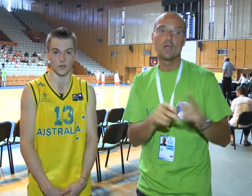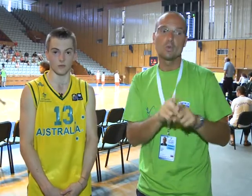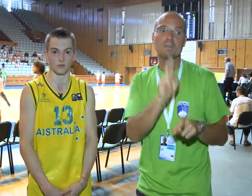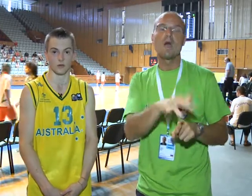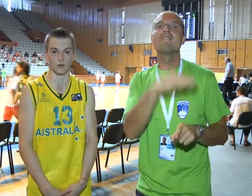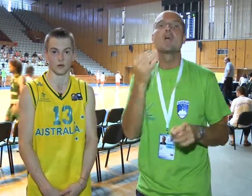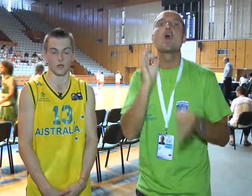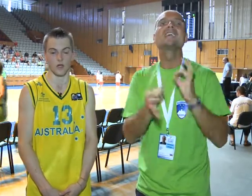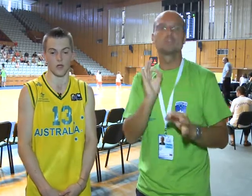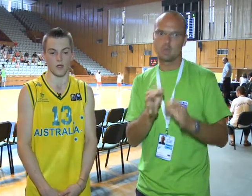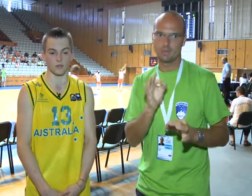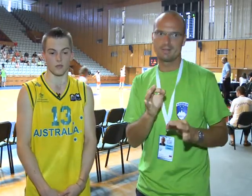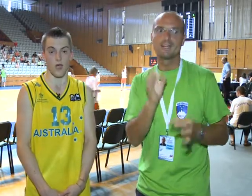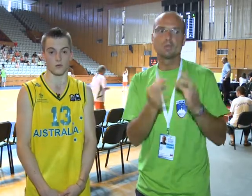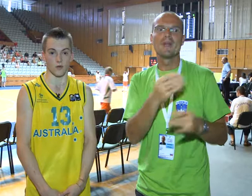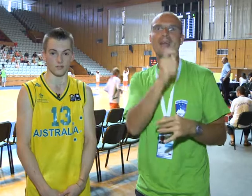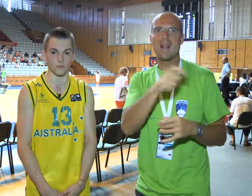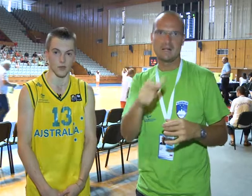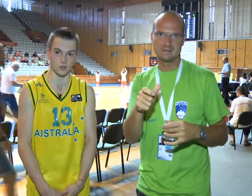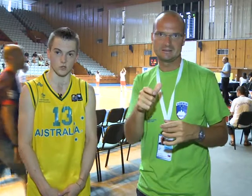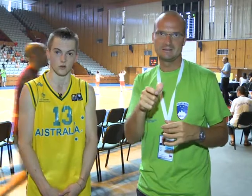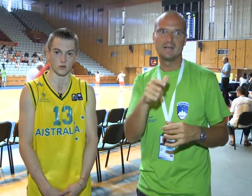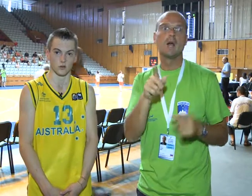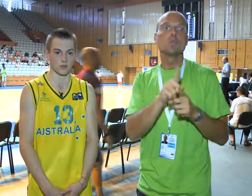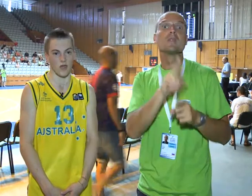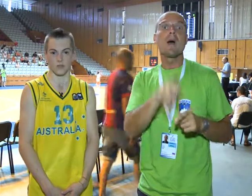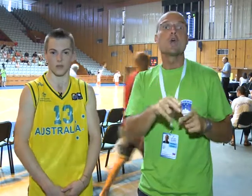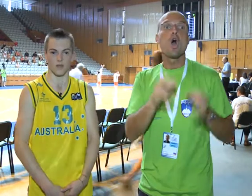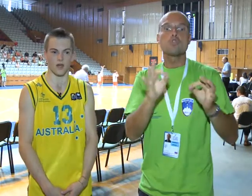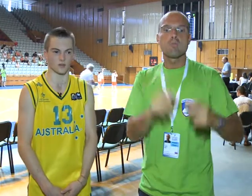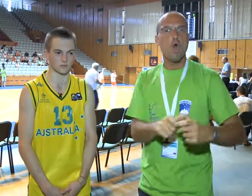team and they have a very deep bench. They had like about